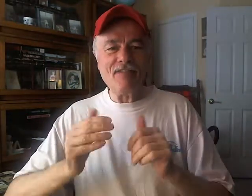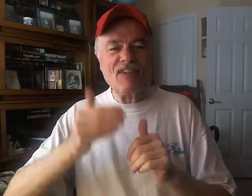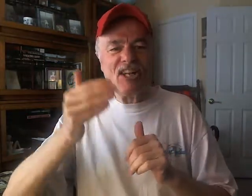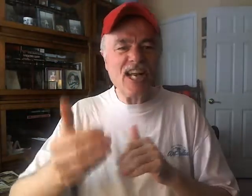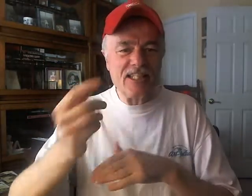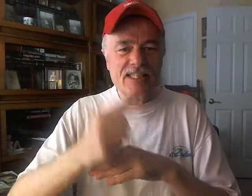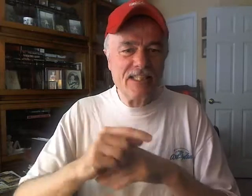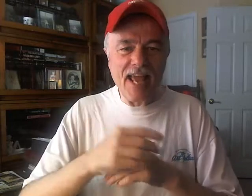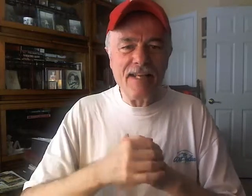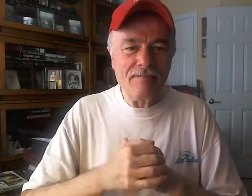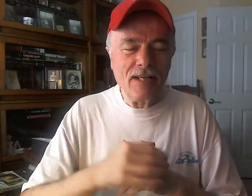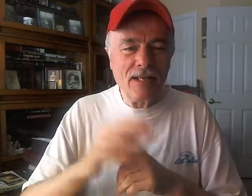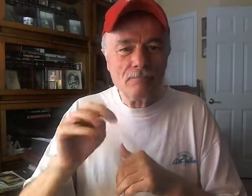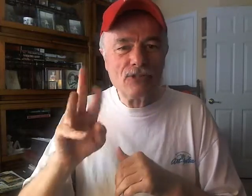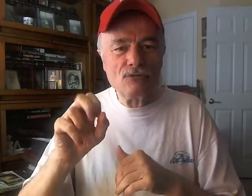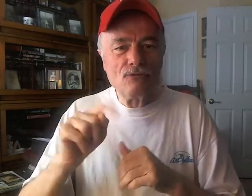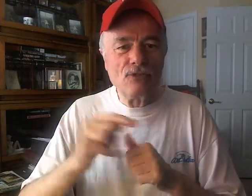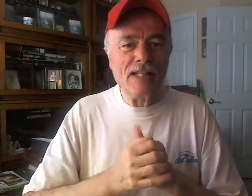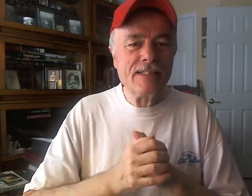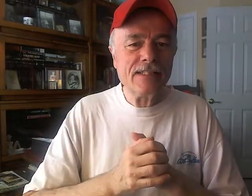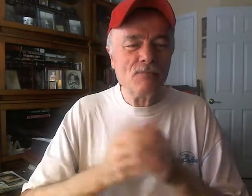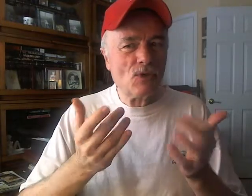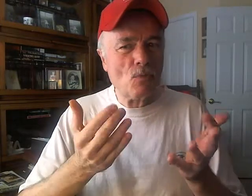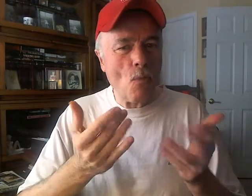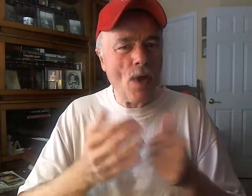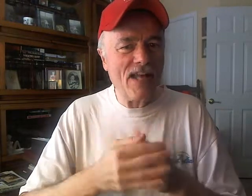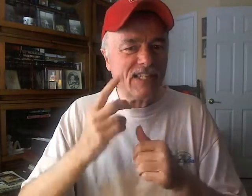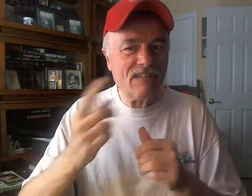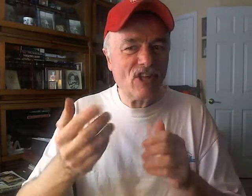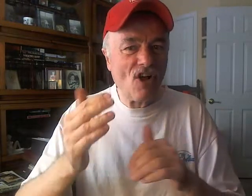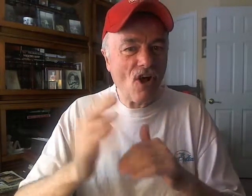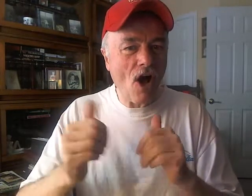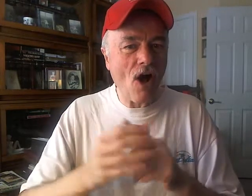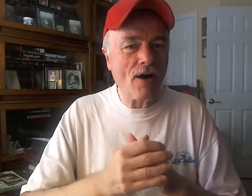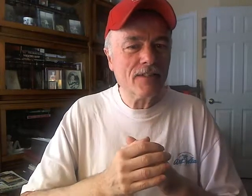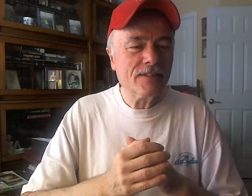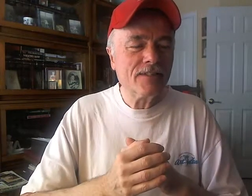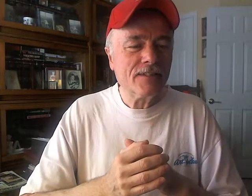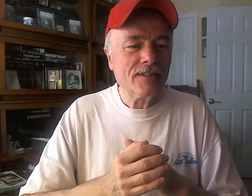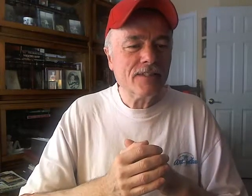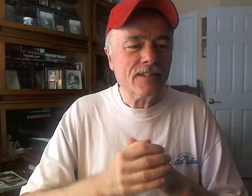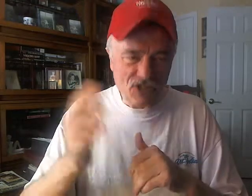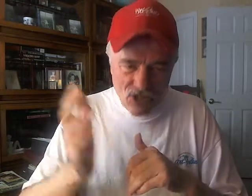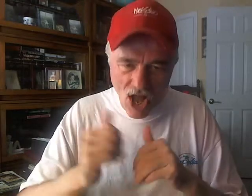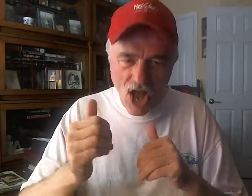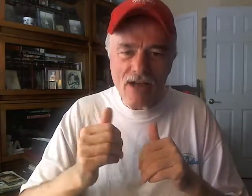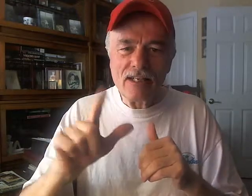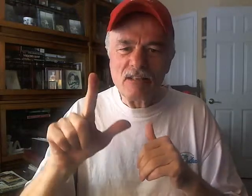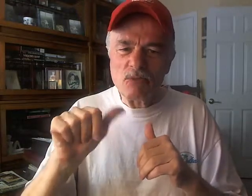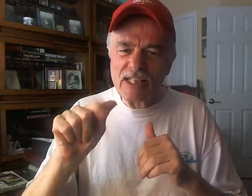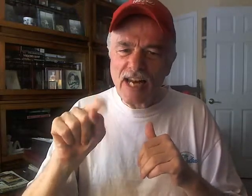the next day, Mr. Mace was waiting in the car. His car was